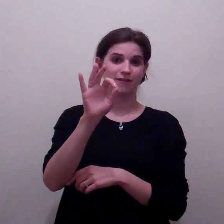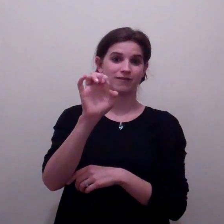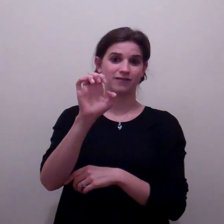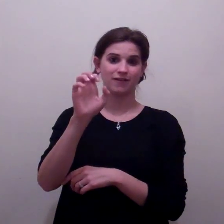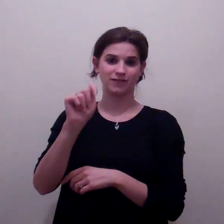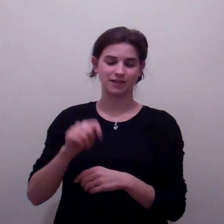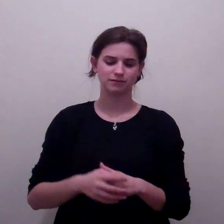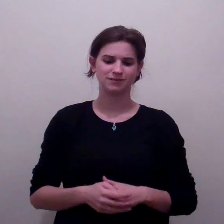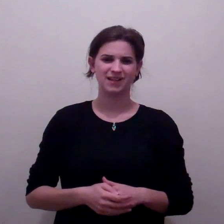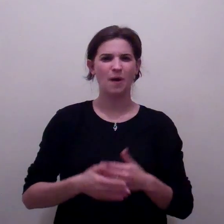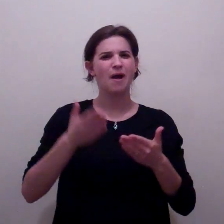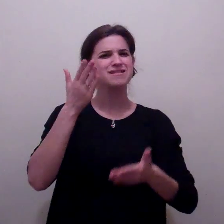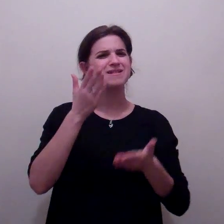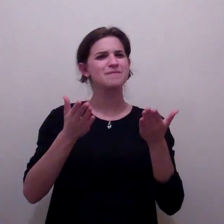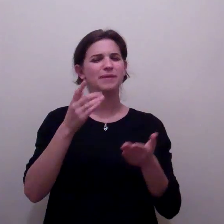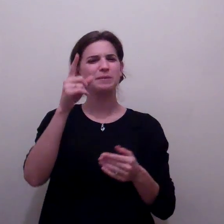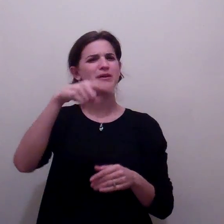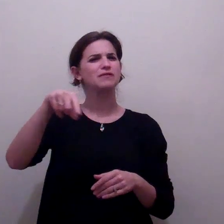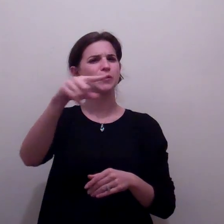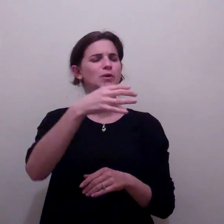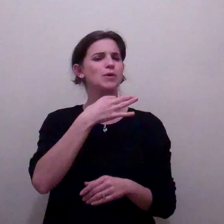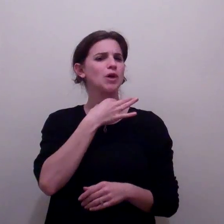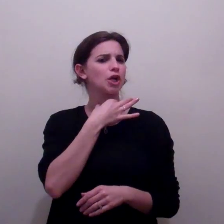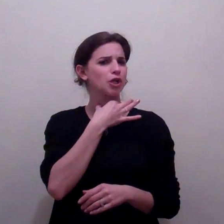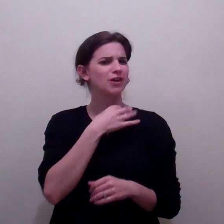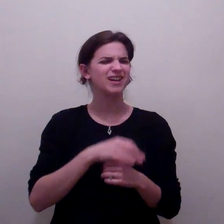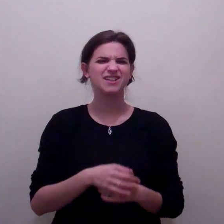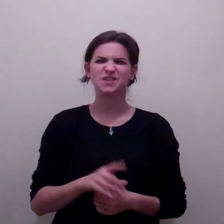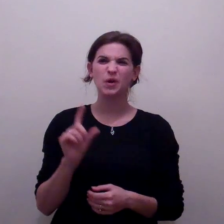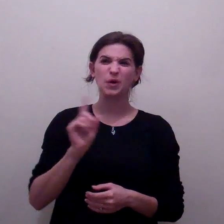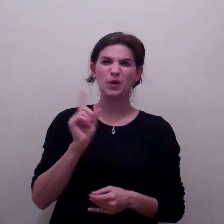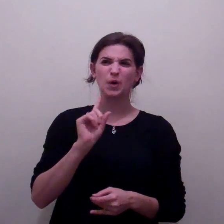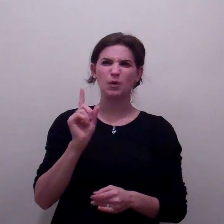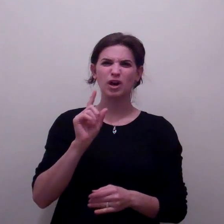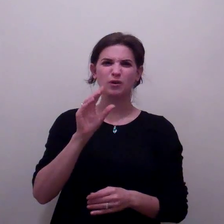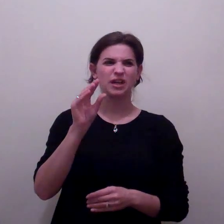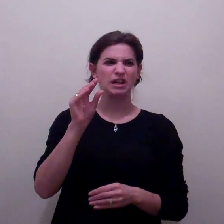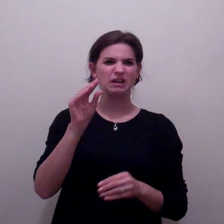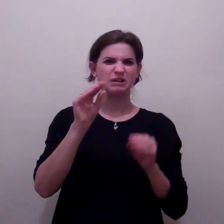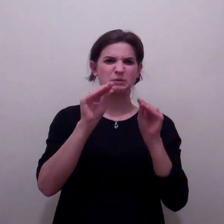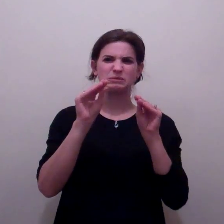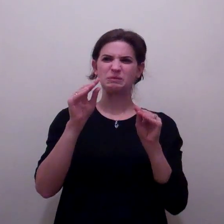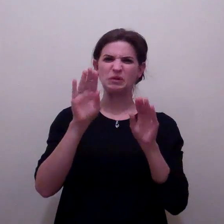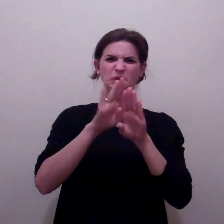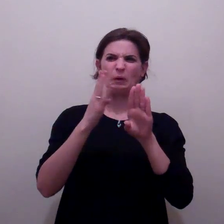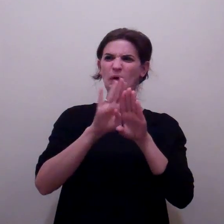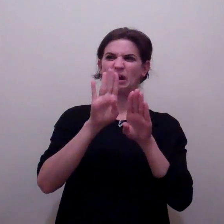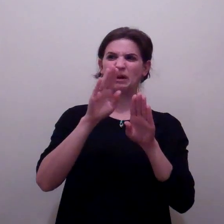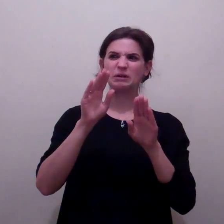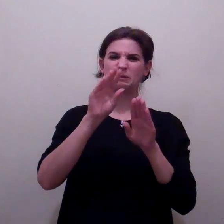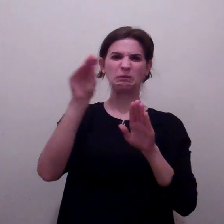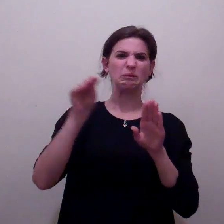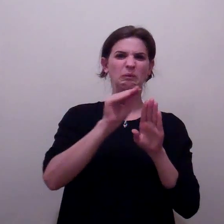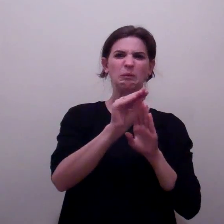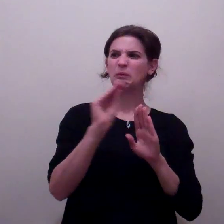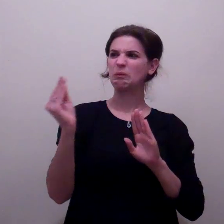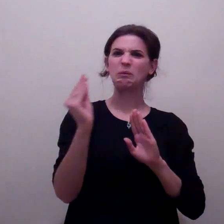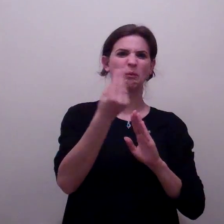be wondering to yourselves, where are we going to put the door? And you're right, that could